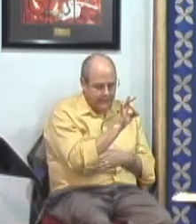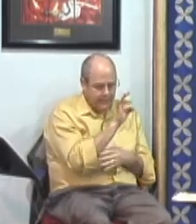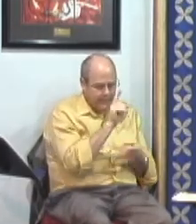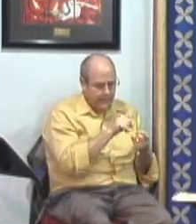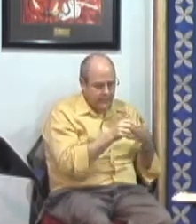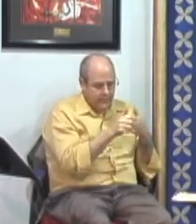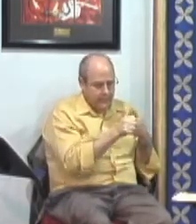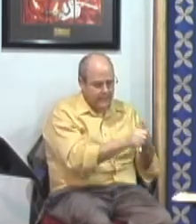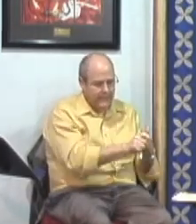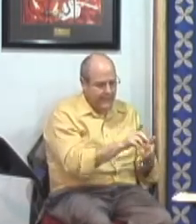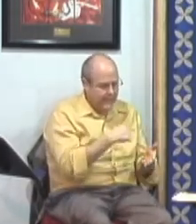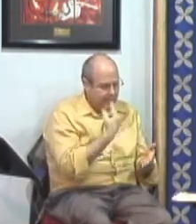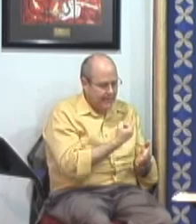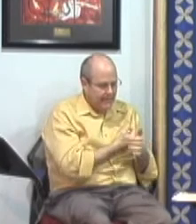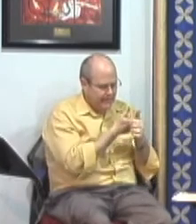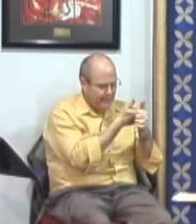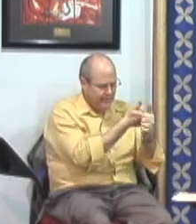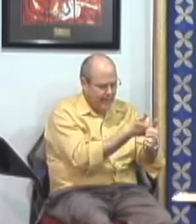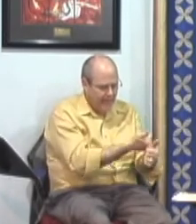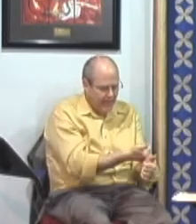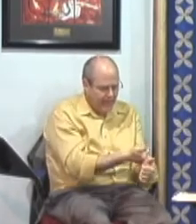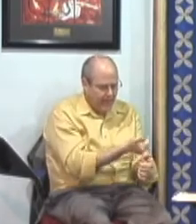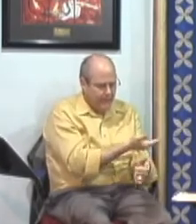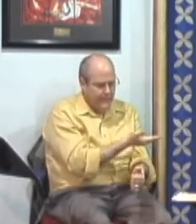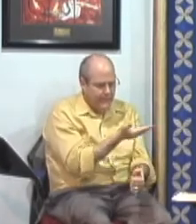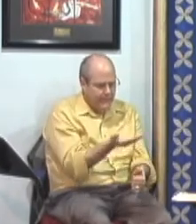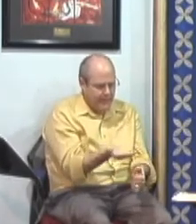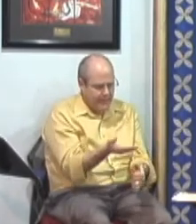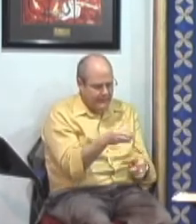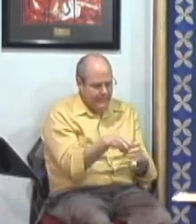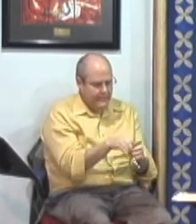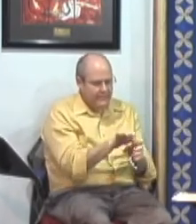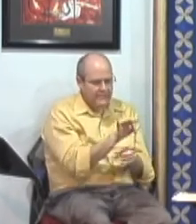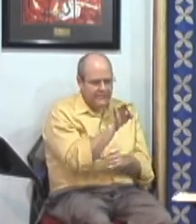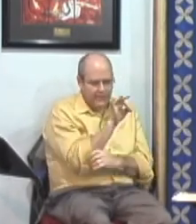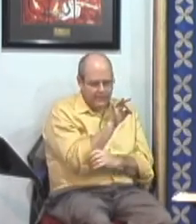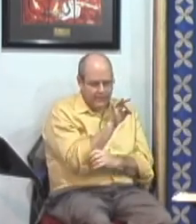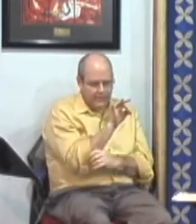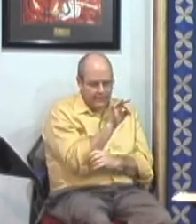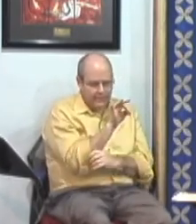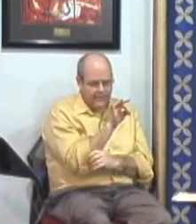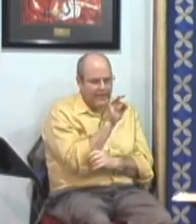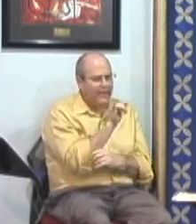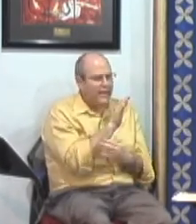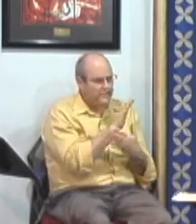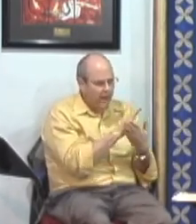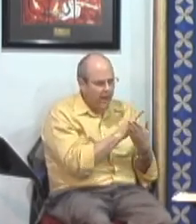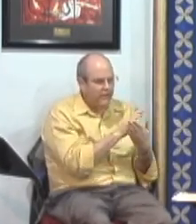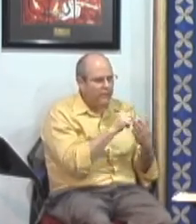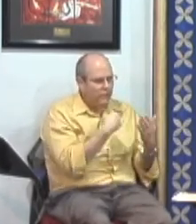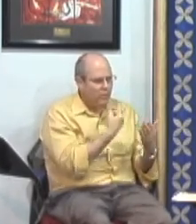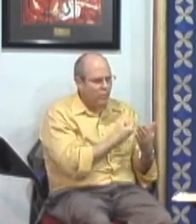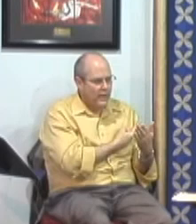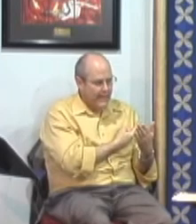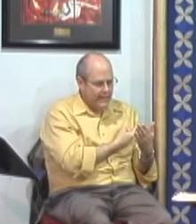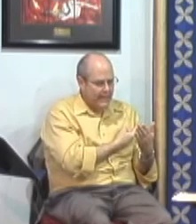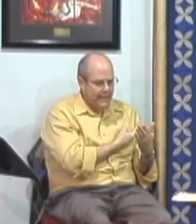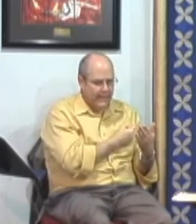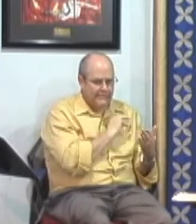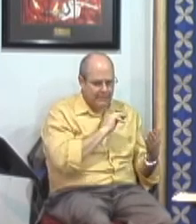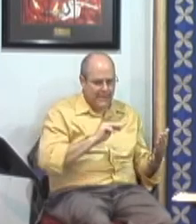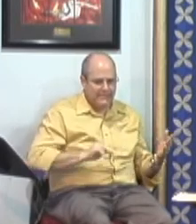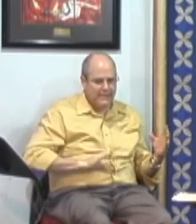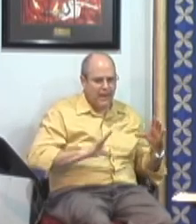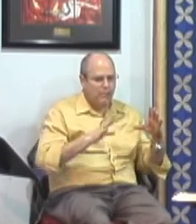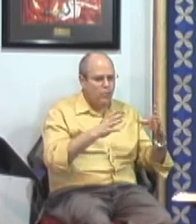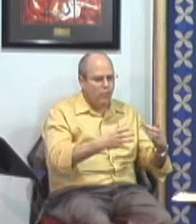to lead us to follow those things in the Spirit. And that's part of what we as a movement, as a Messianic movement,